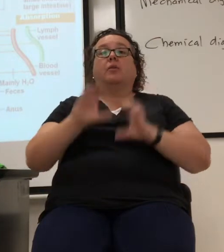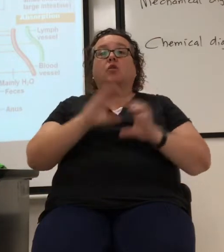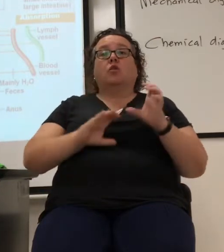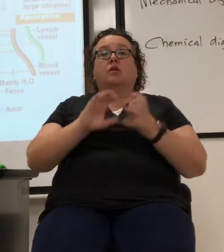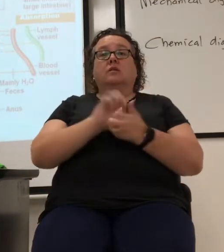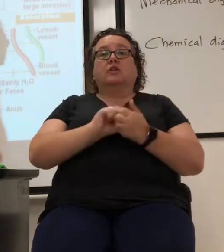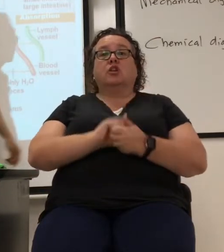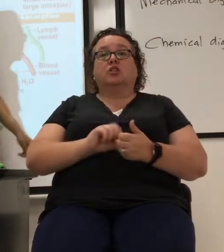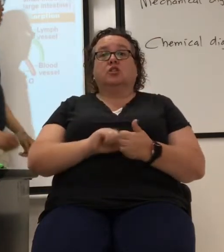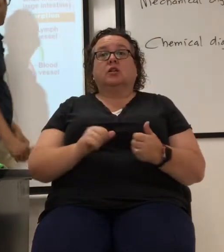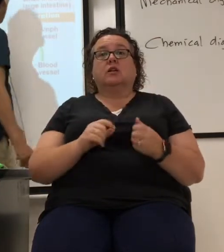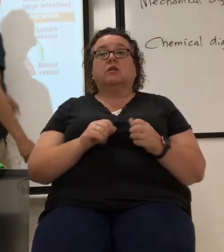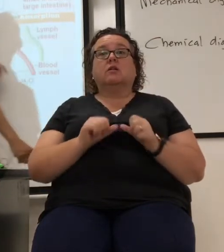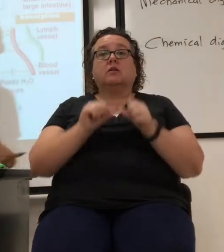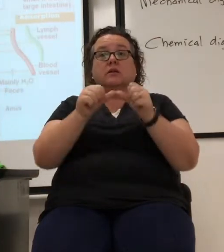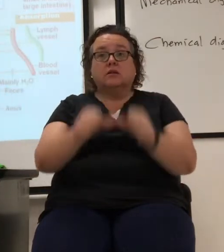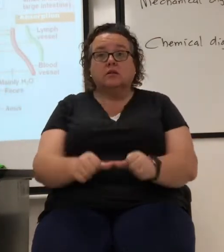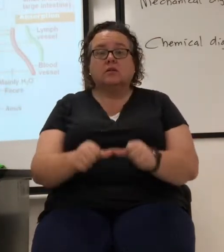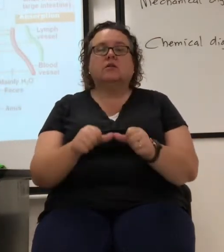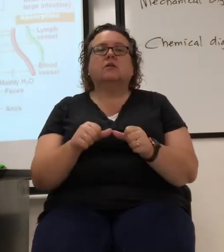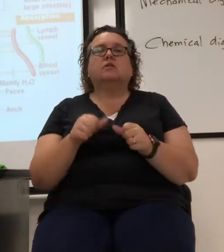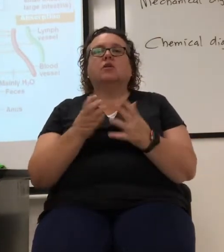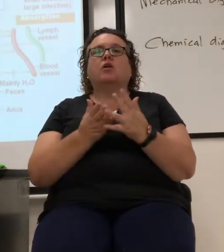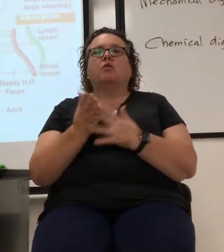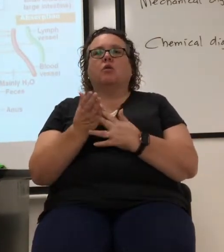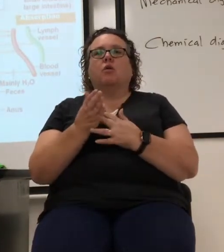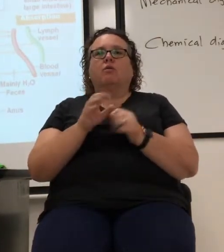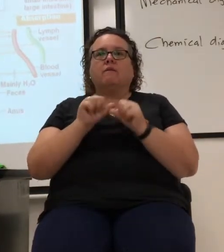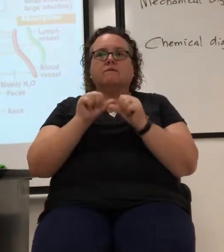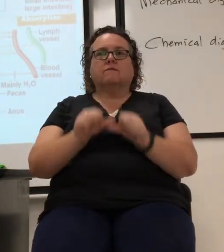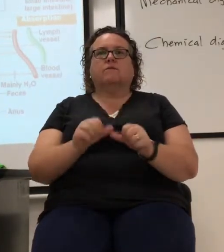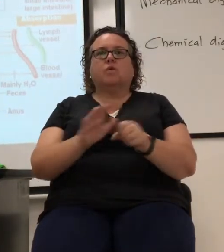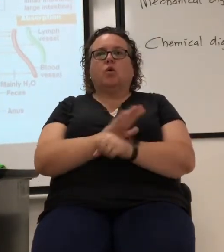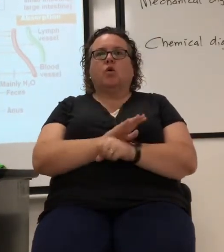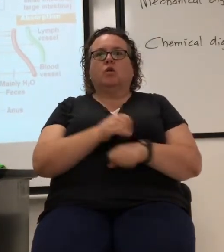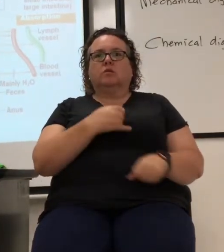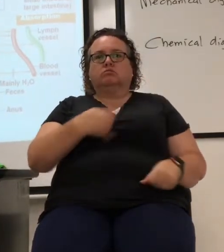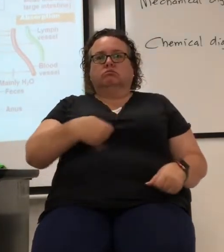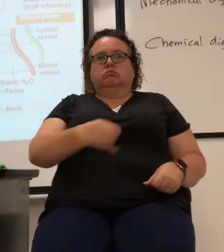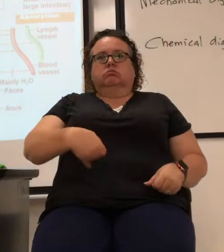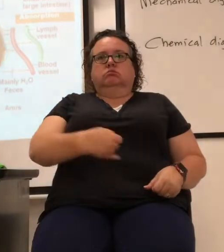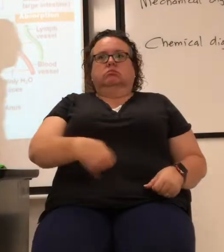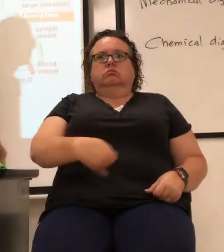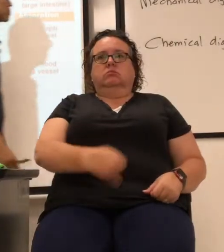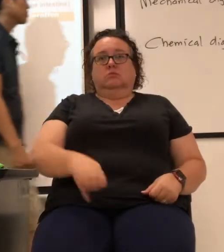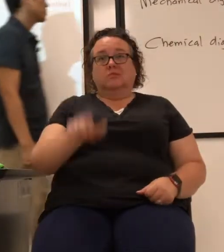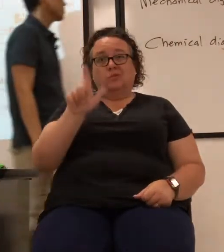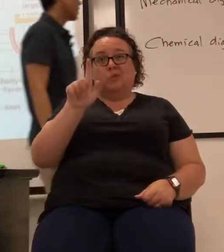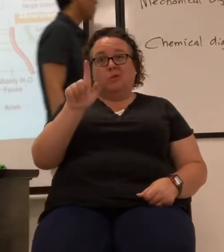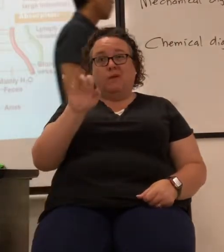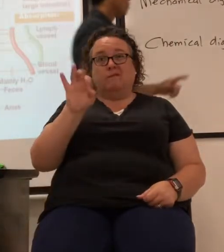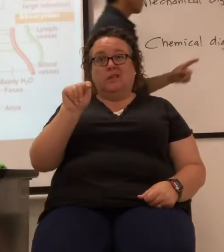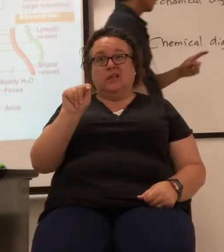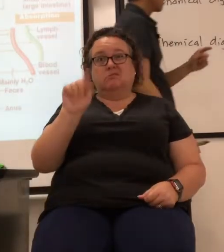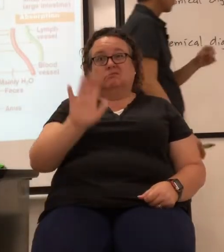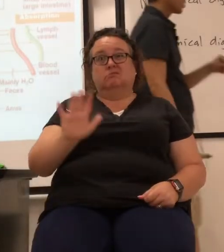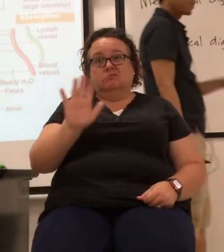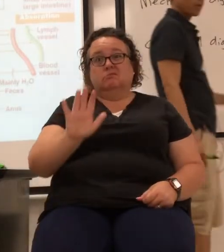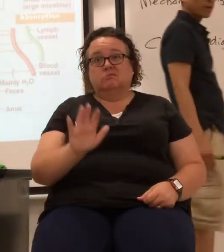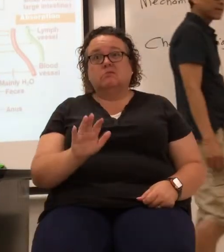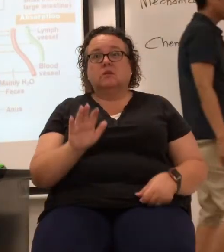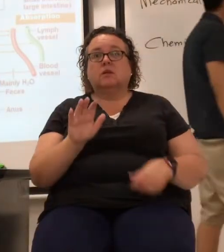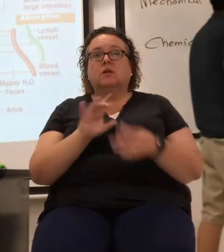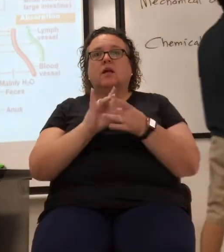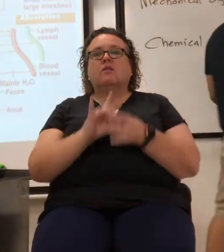occurs through the length of the intestine, which is about 21 feet, in the form of